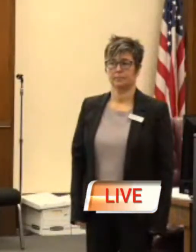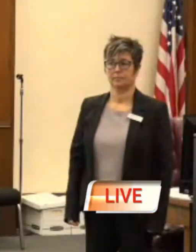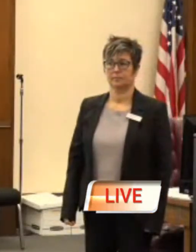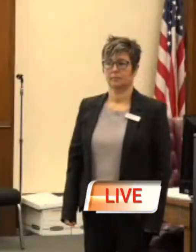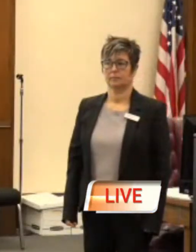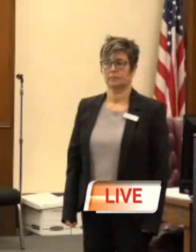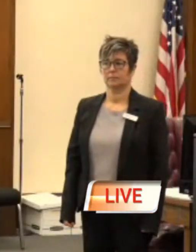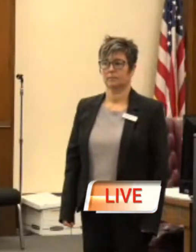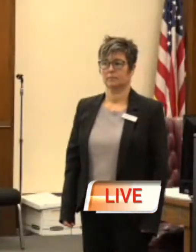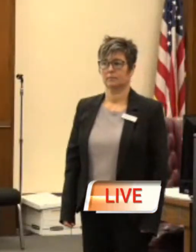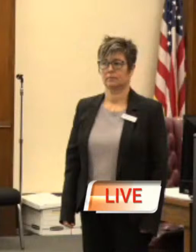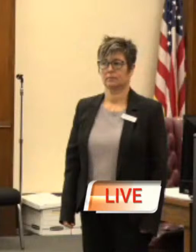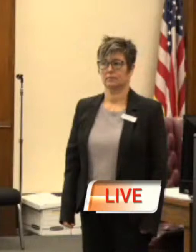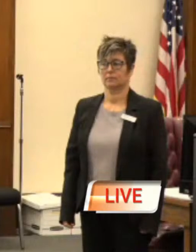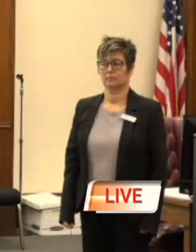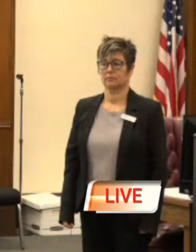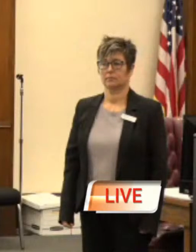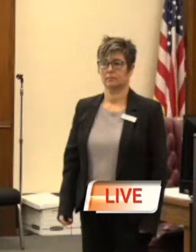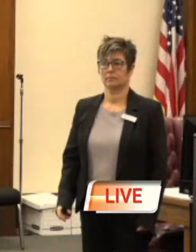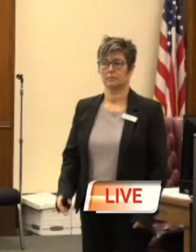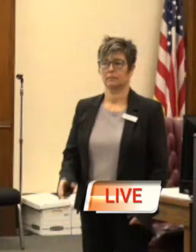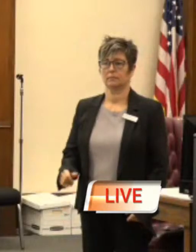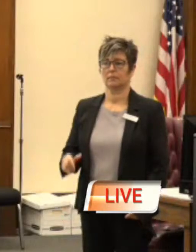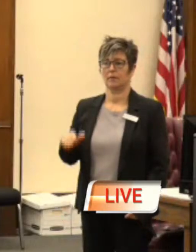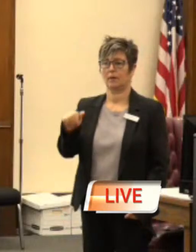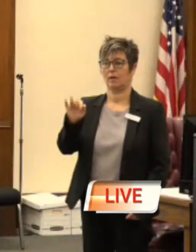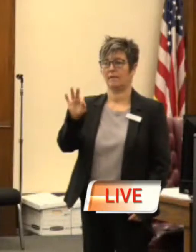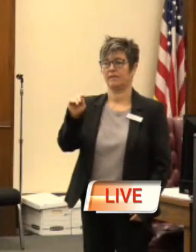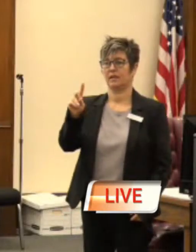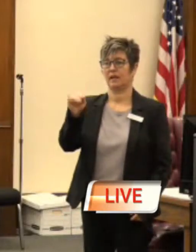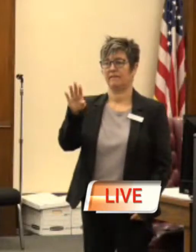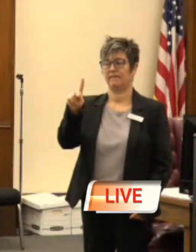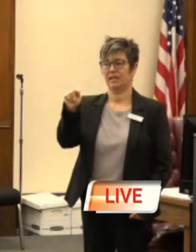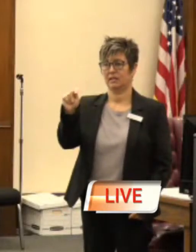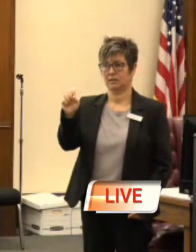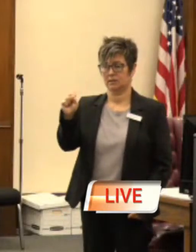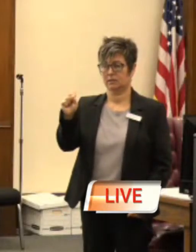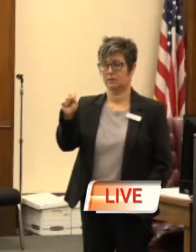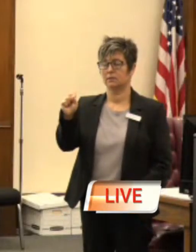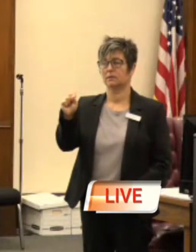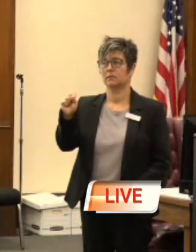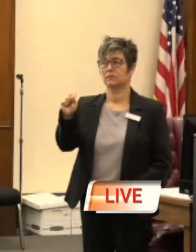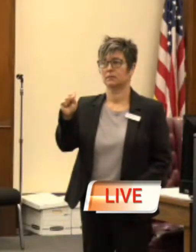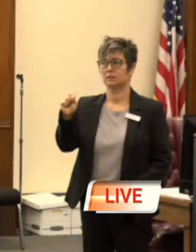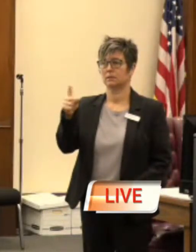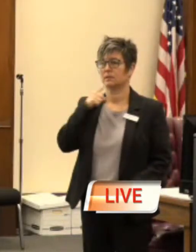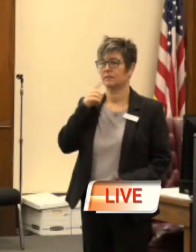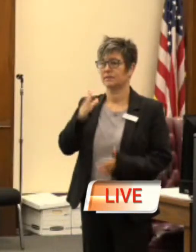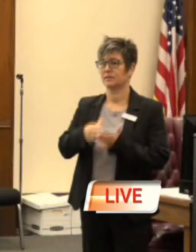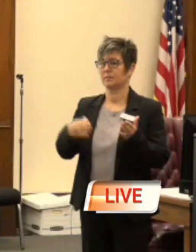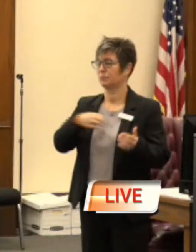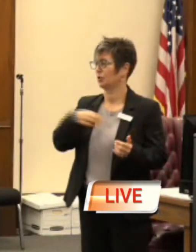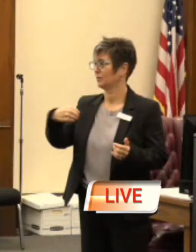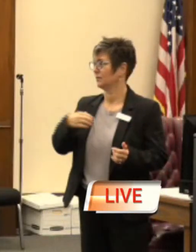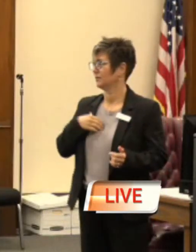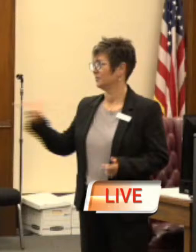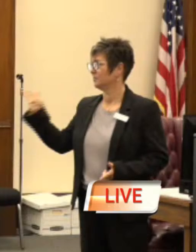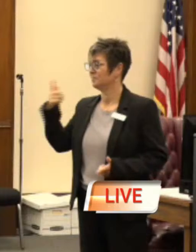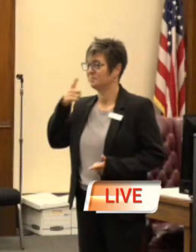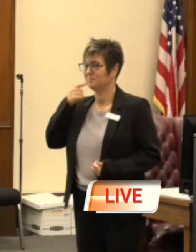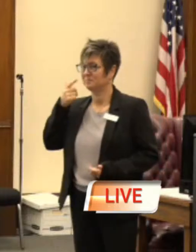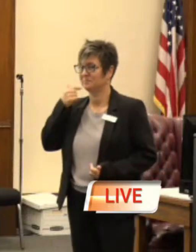And then we have the affidavits, which I understand that there are some objections to.